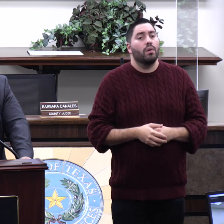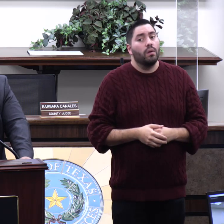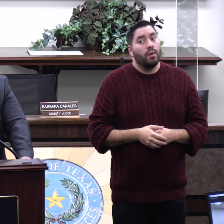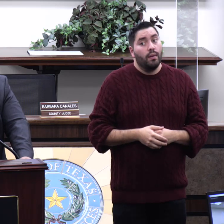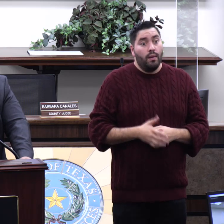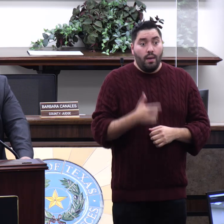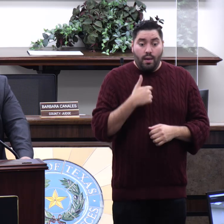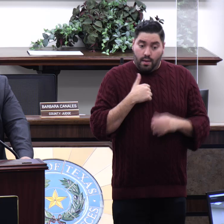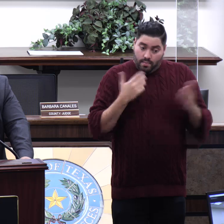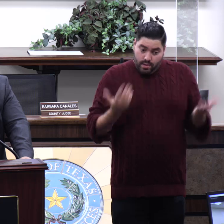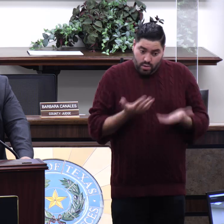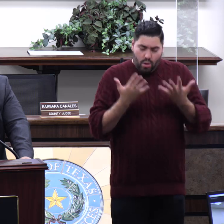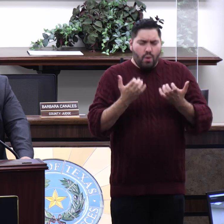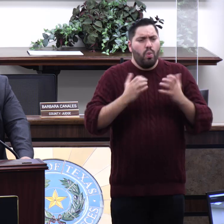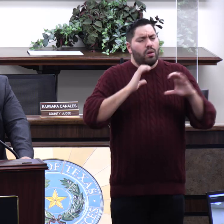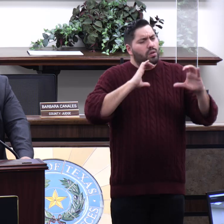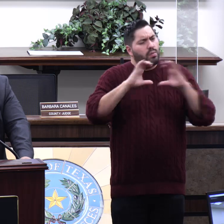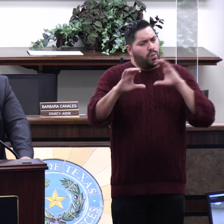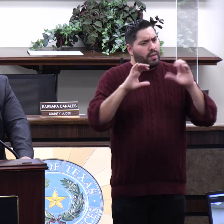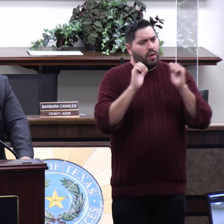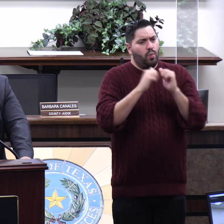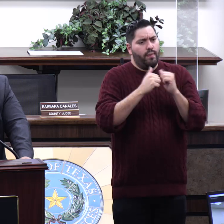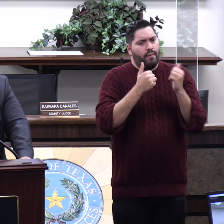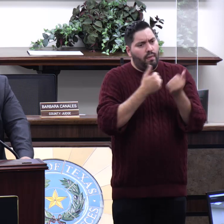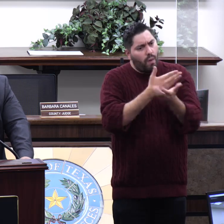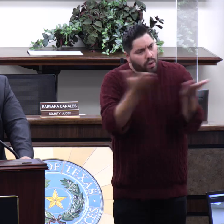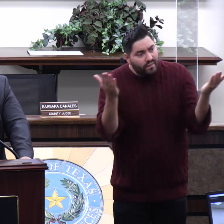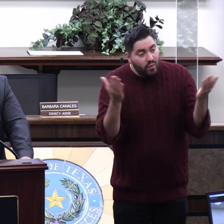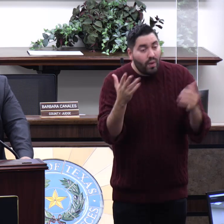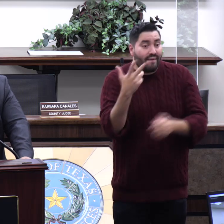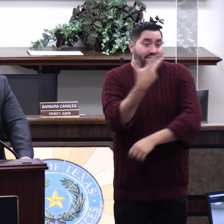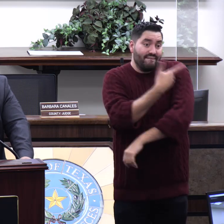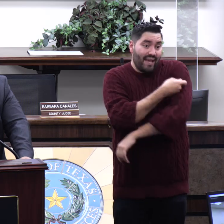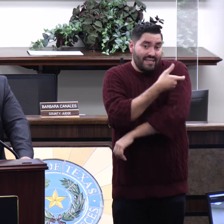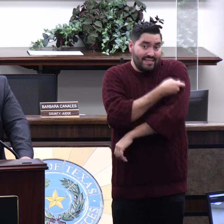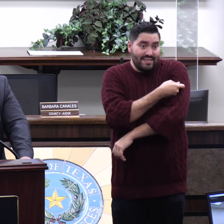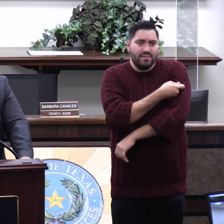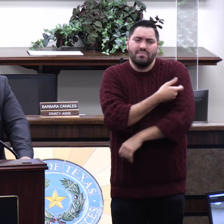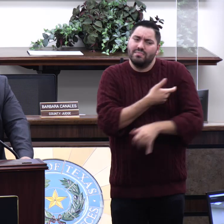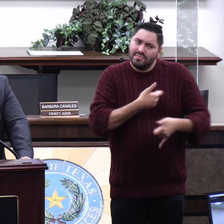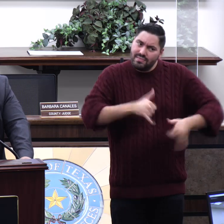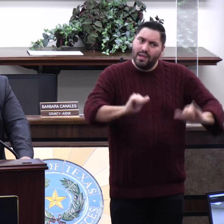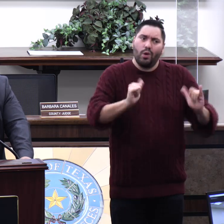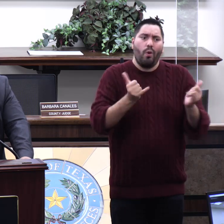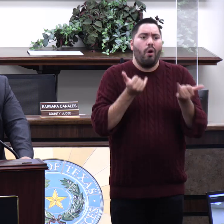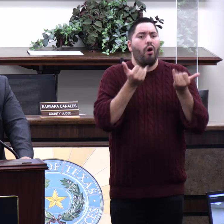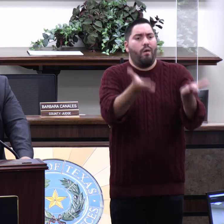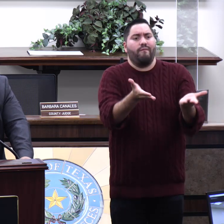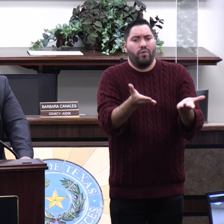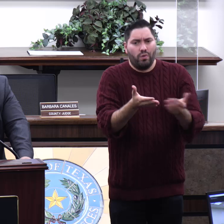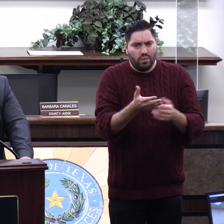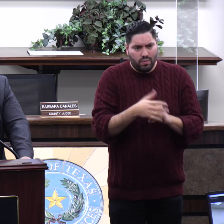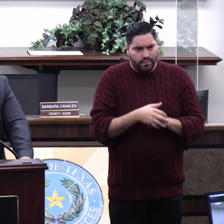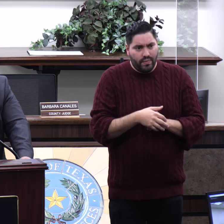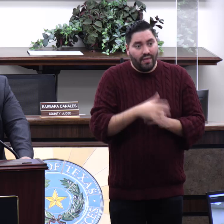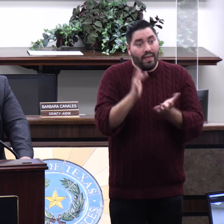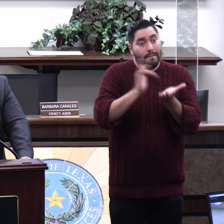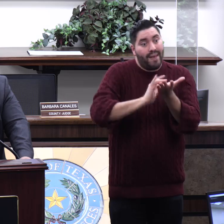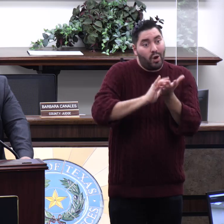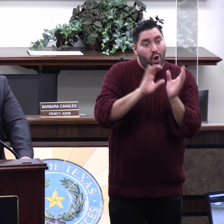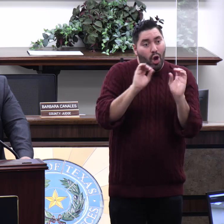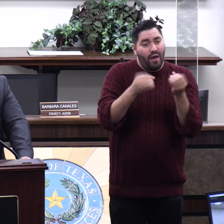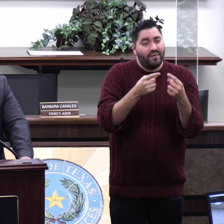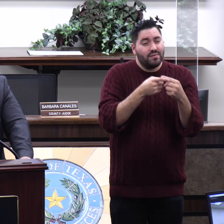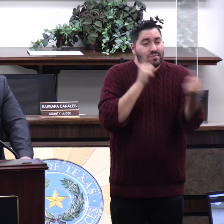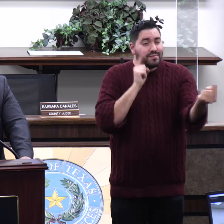here, I want to communicate with everyone that vaccines continue to be offered at the medical office building